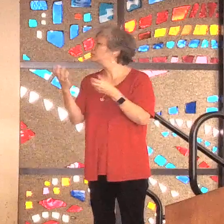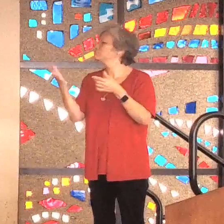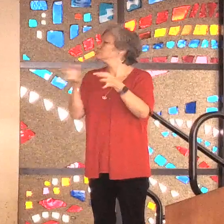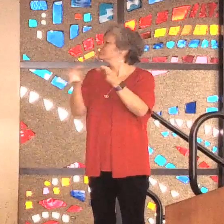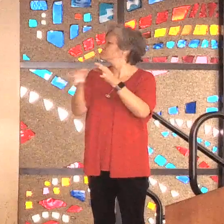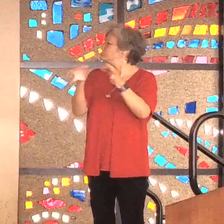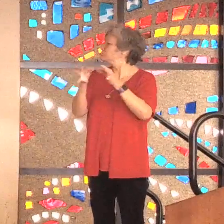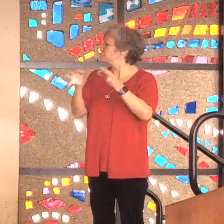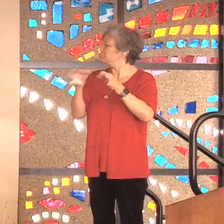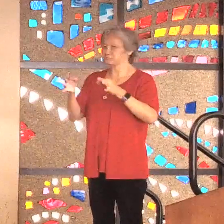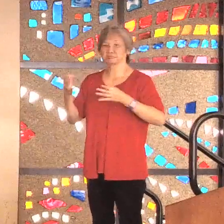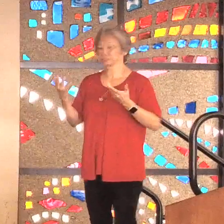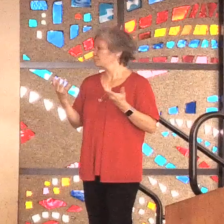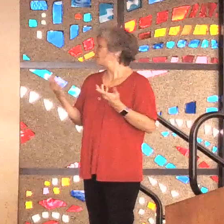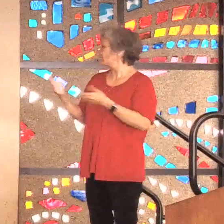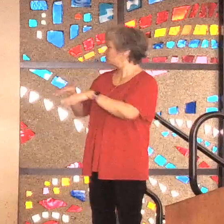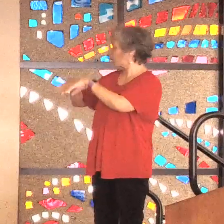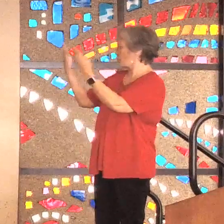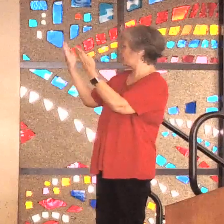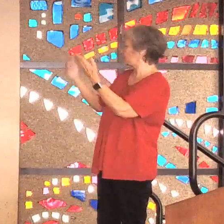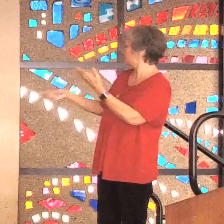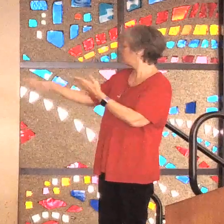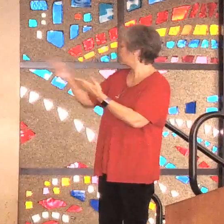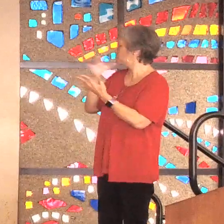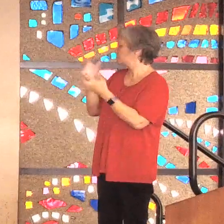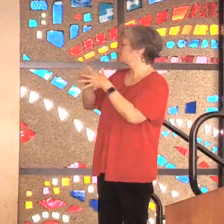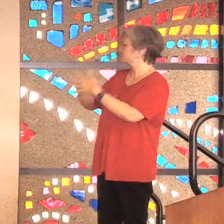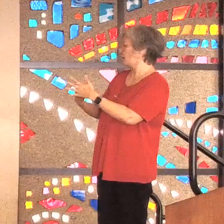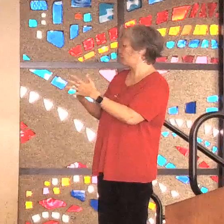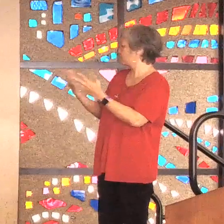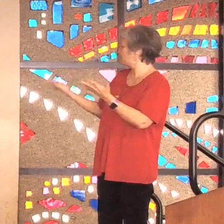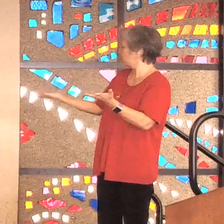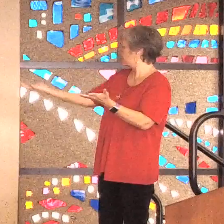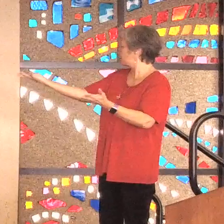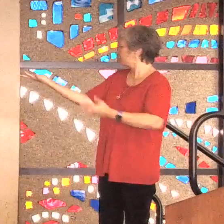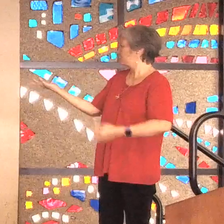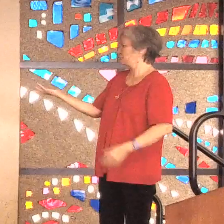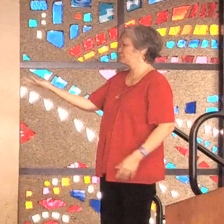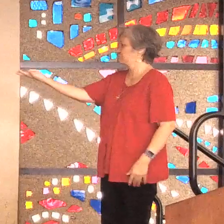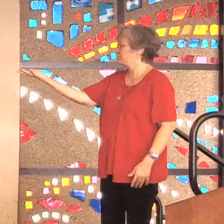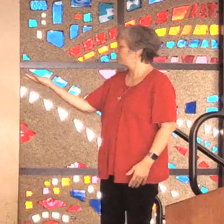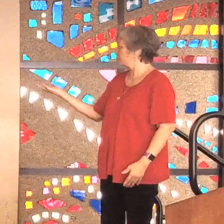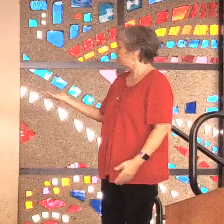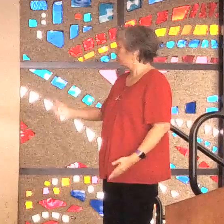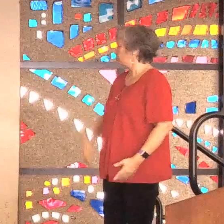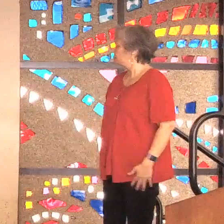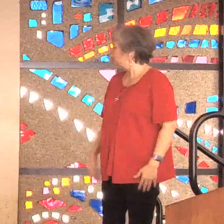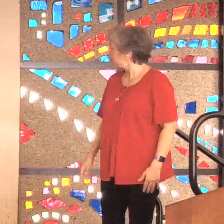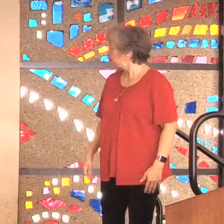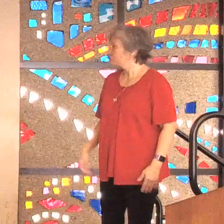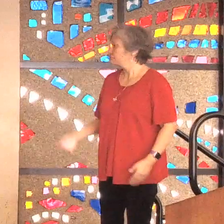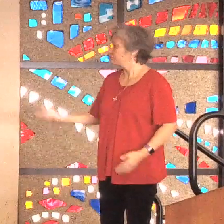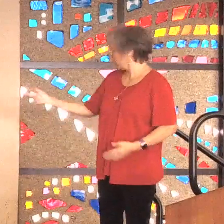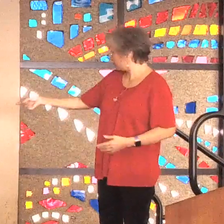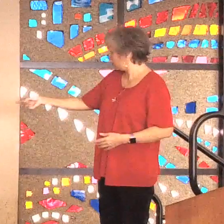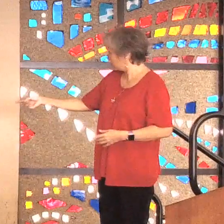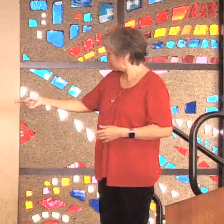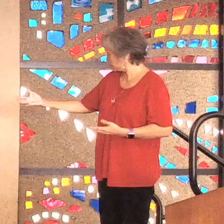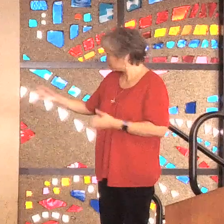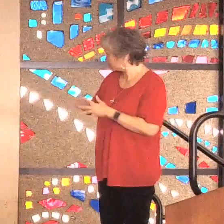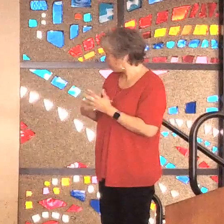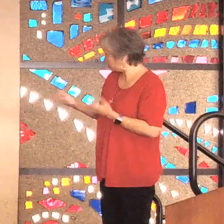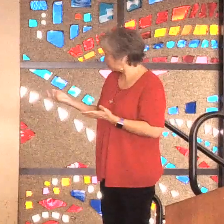communication easy? Is it difficult? If you could explain your experience with that. We'll go ahead and start with that question. And anyone would like to start with